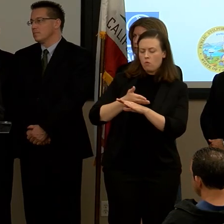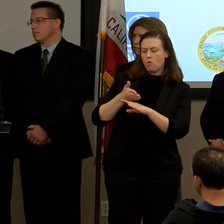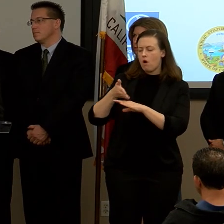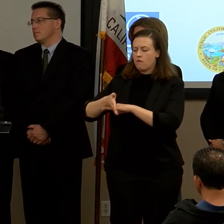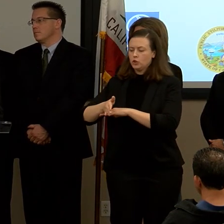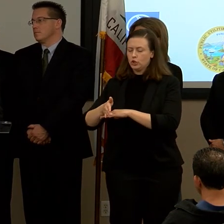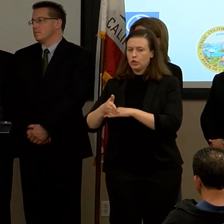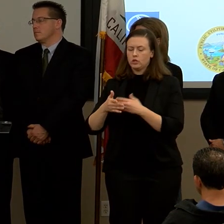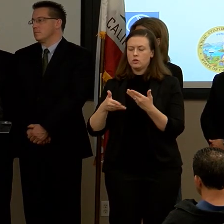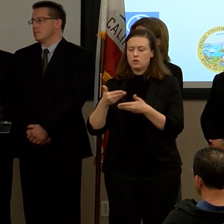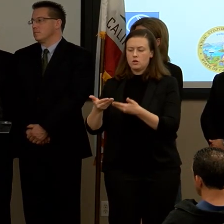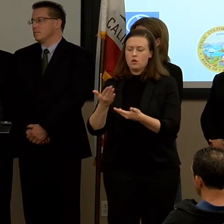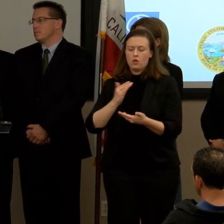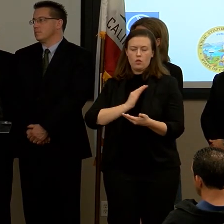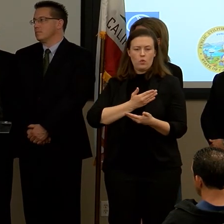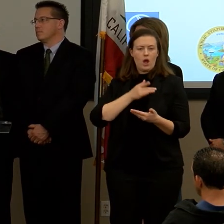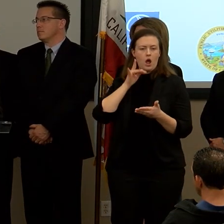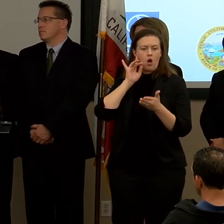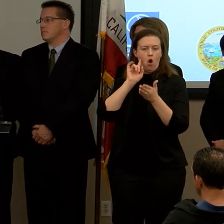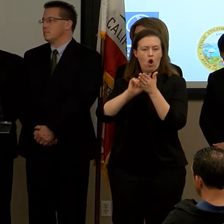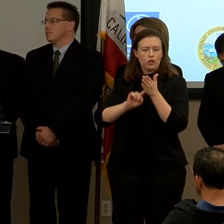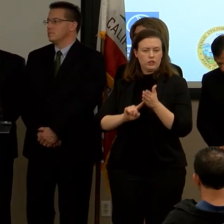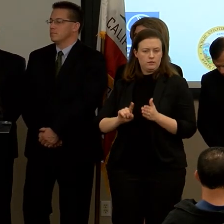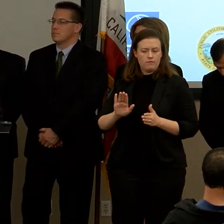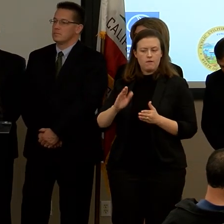after through our audits of their files.